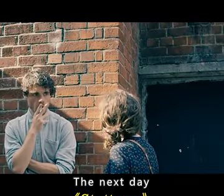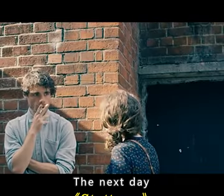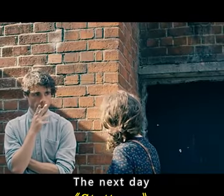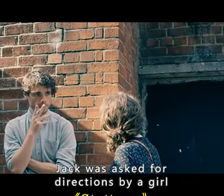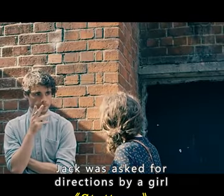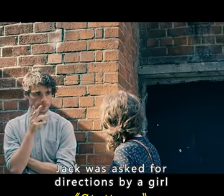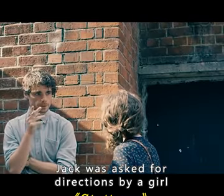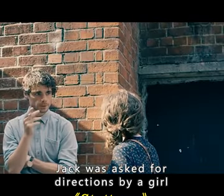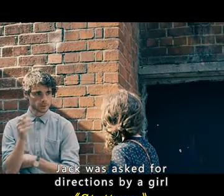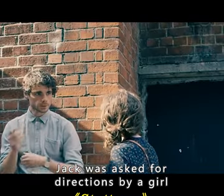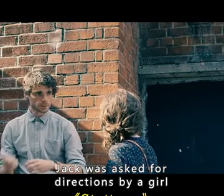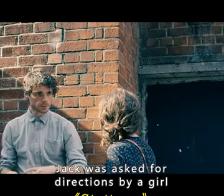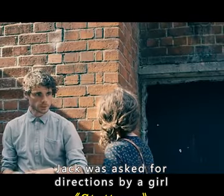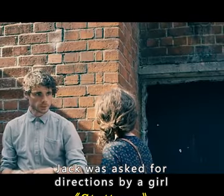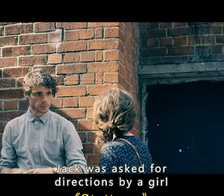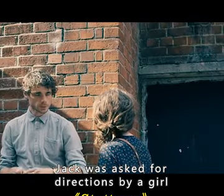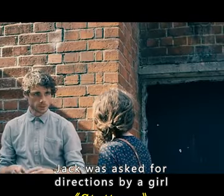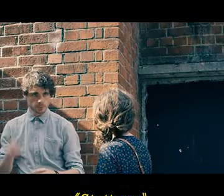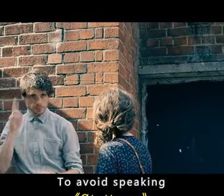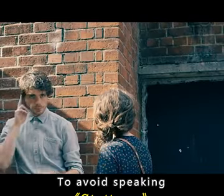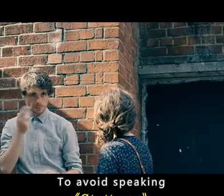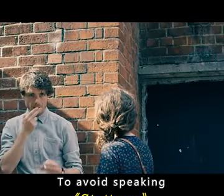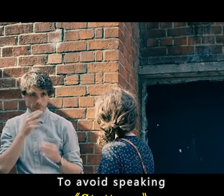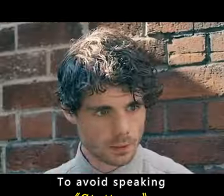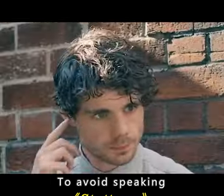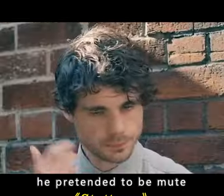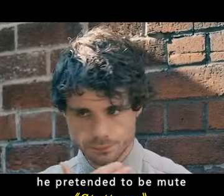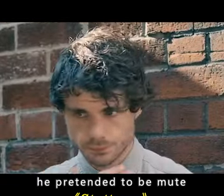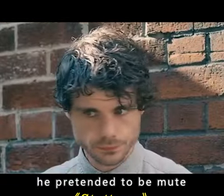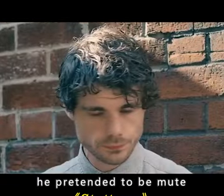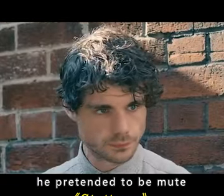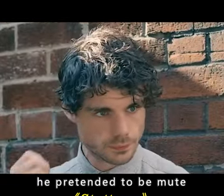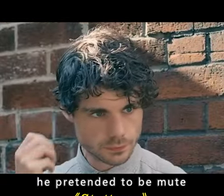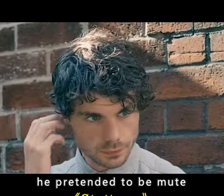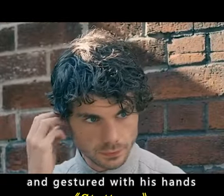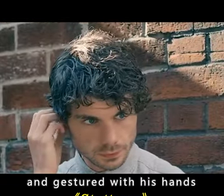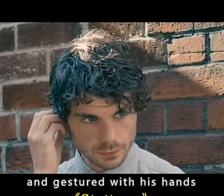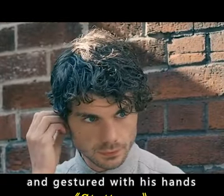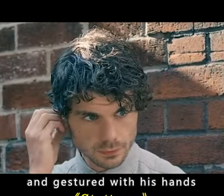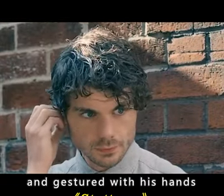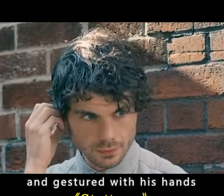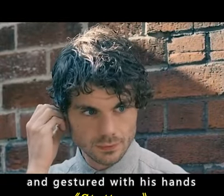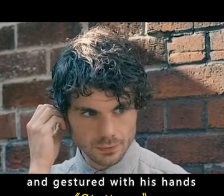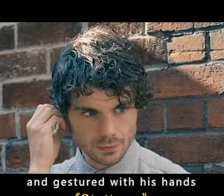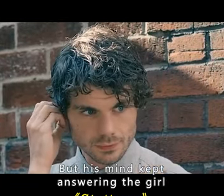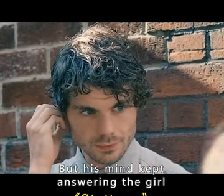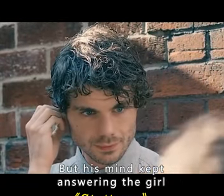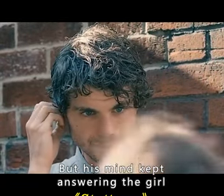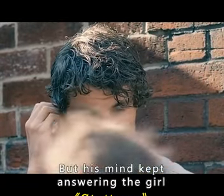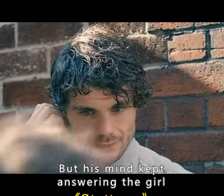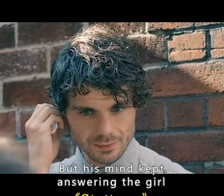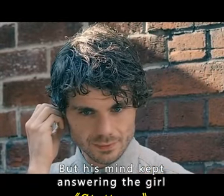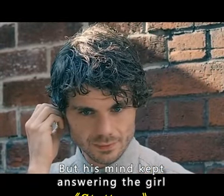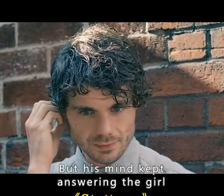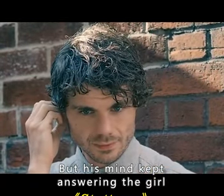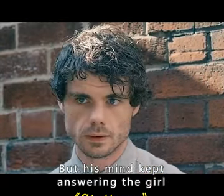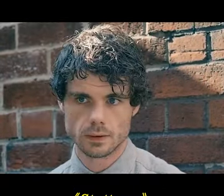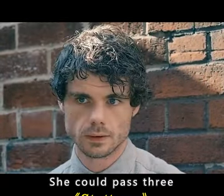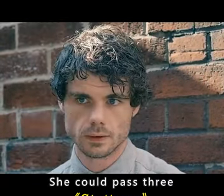day, Jack was asked for directions by a girl. To avoid speaking, he pretended to be mute and gestured with his hands, but his mind kept answering the girl. She could